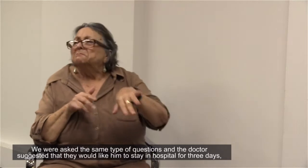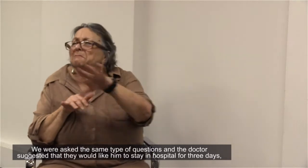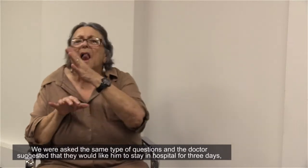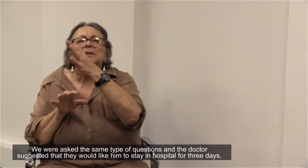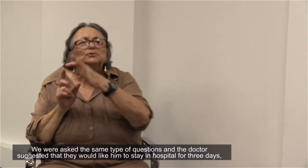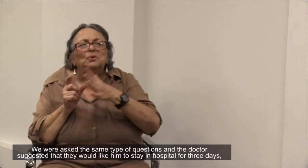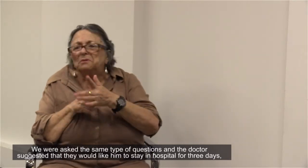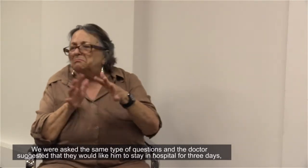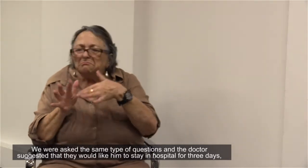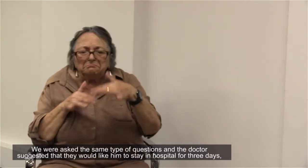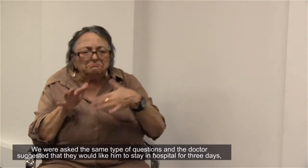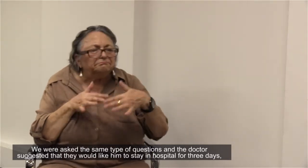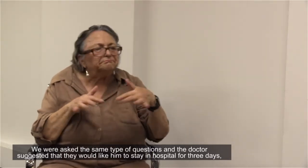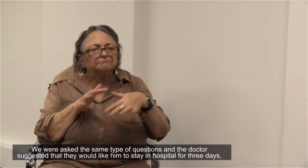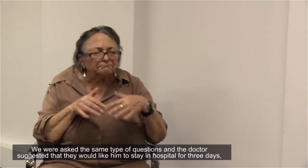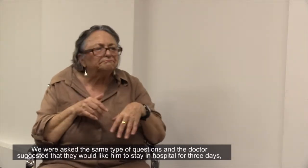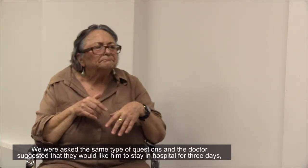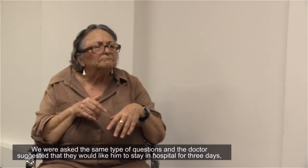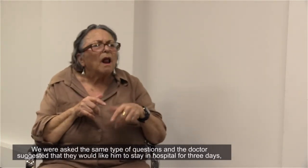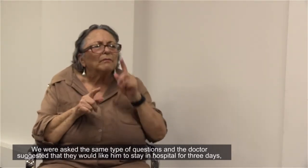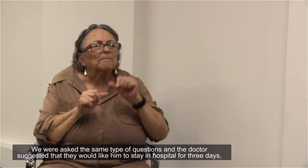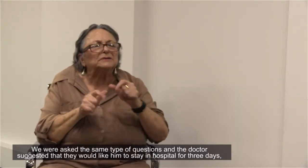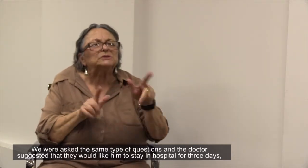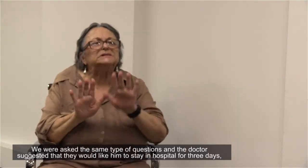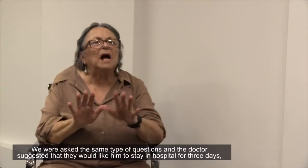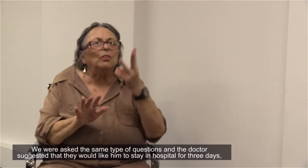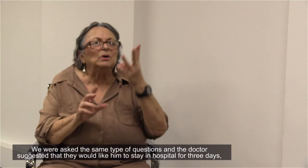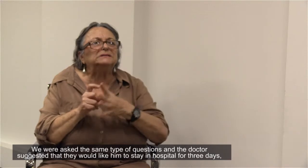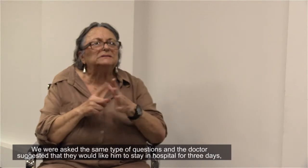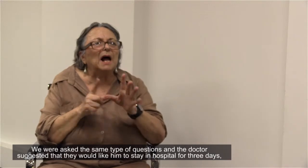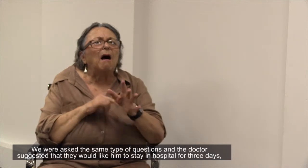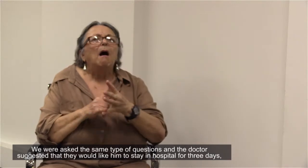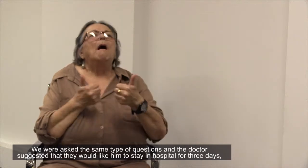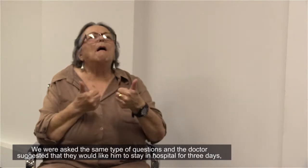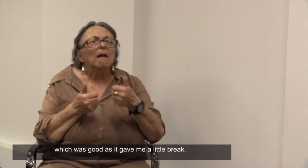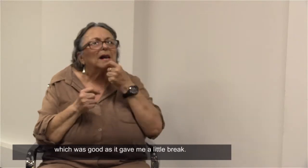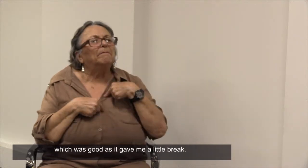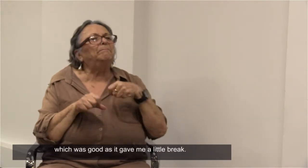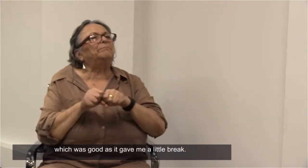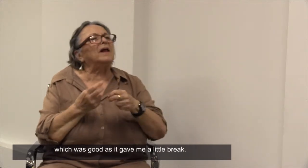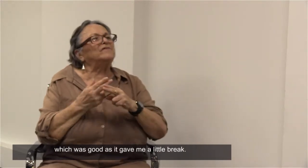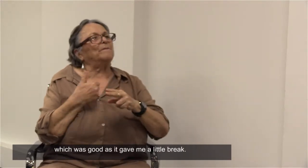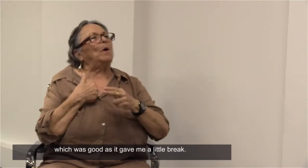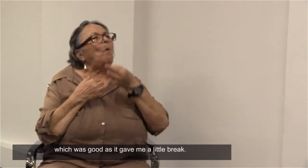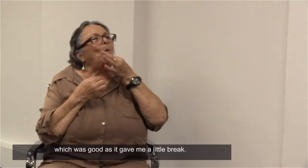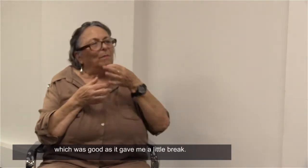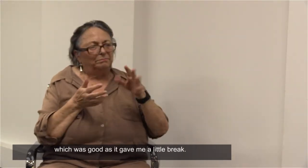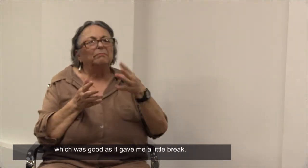of questions, and the doctor suggested that they would like him to stay in hospital for 3 days, which was good as it gave me a little